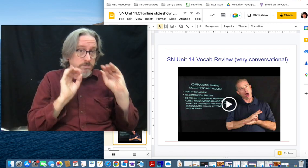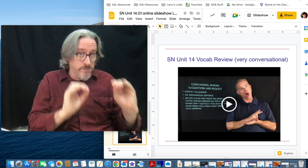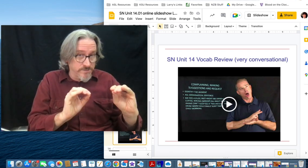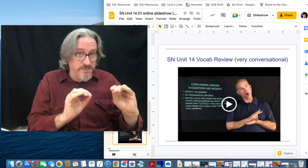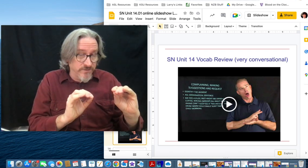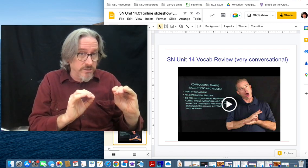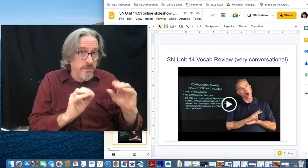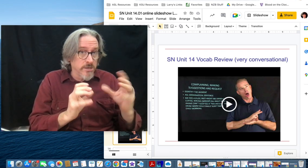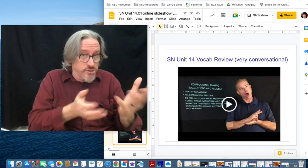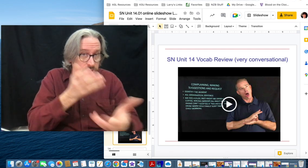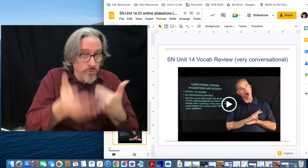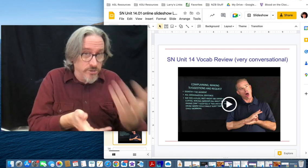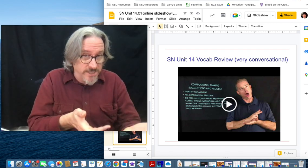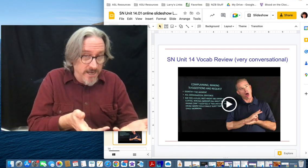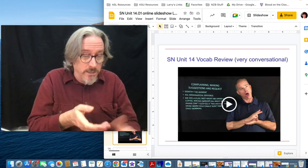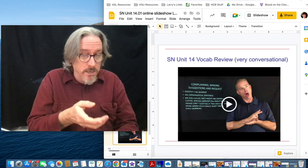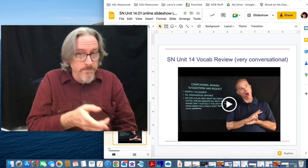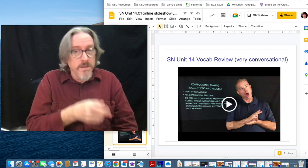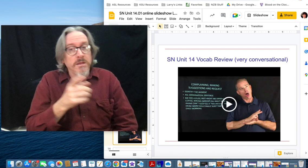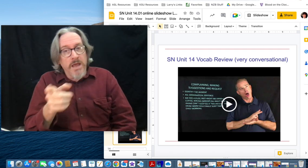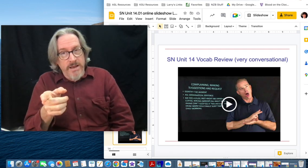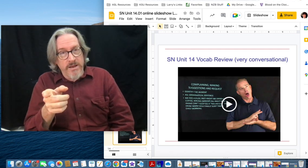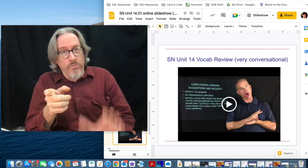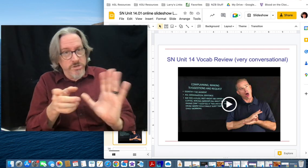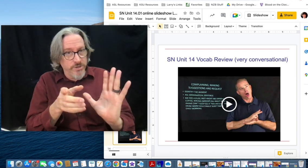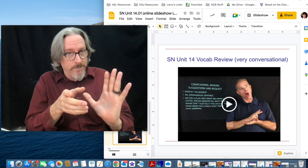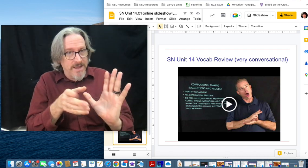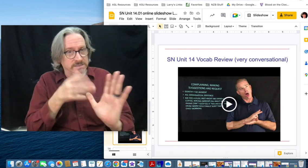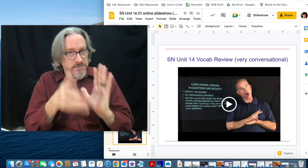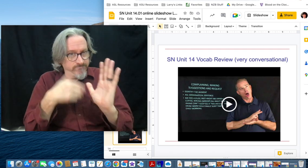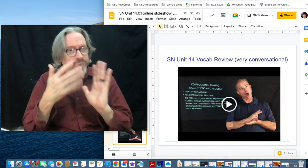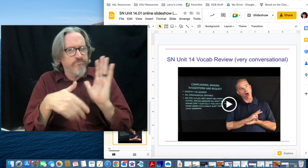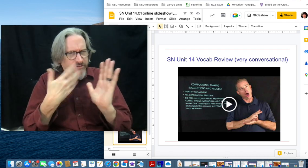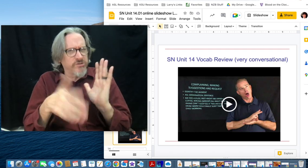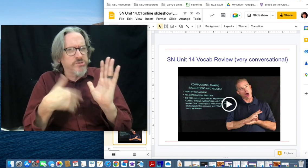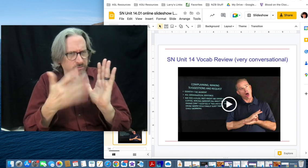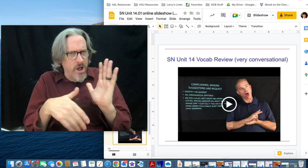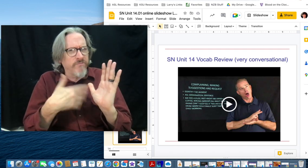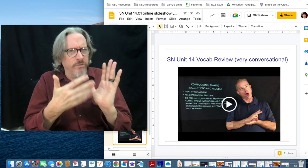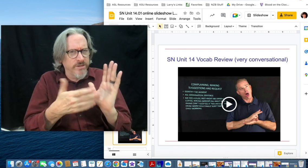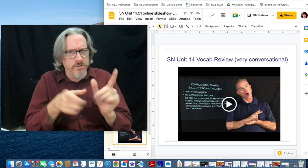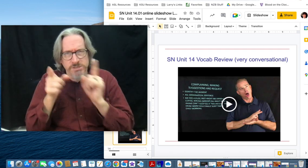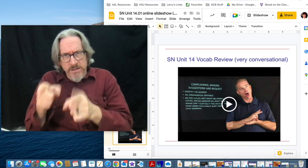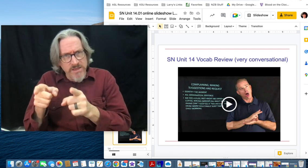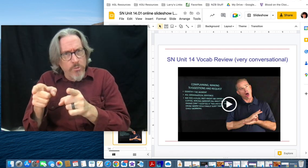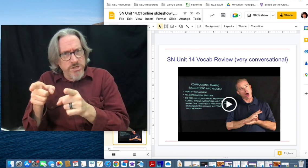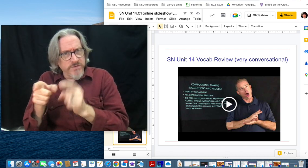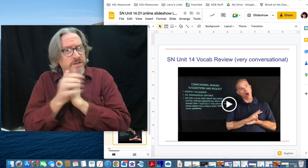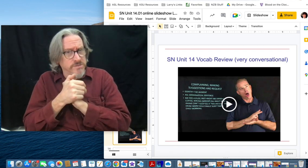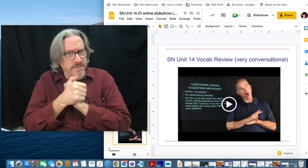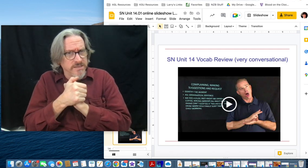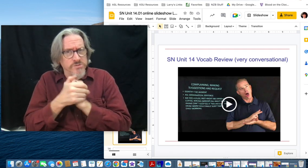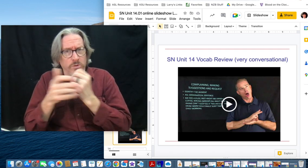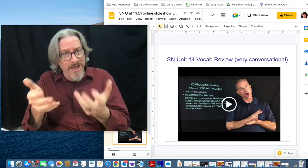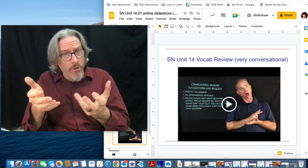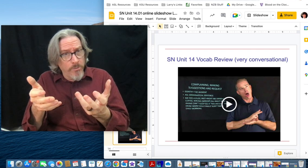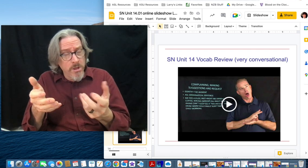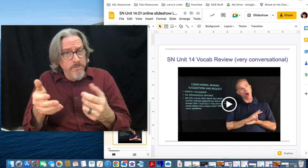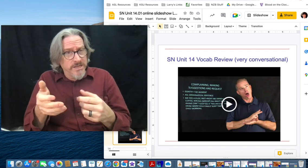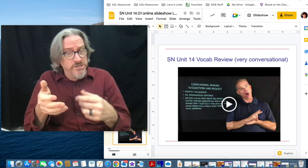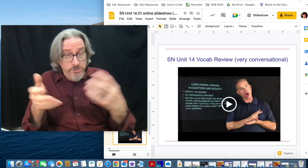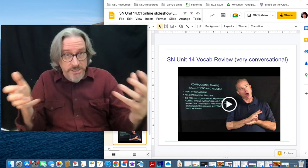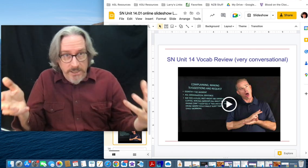and specific so that you understand. And then once you get past, feel sort of confident with those, then watching videos like these will